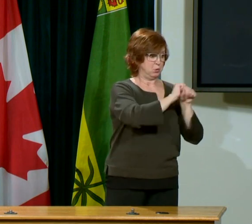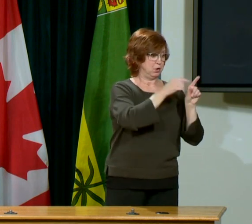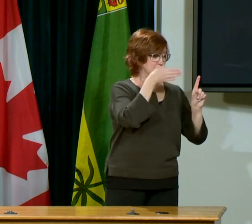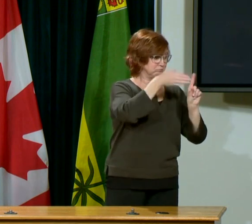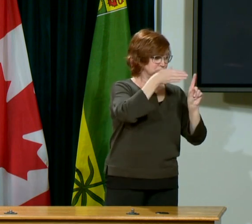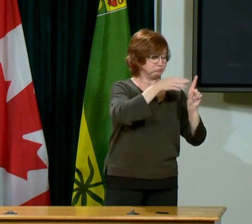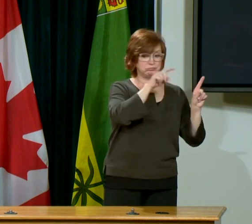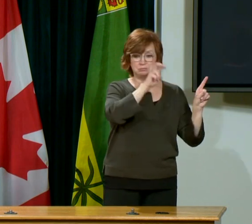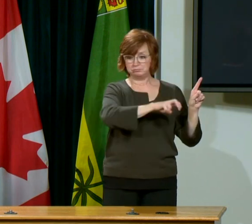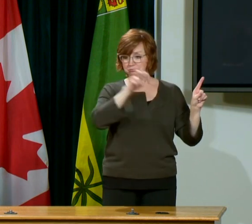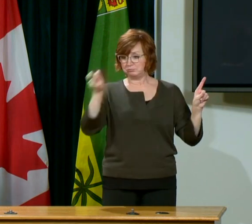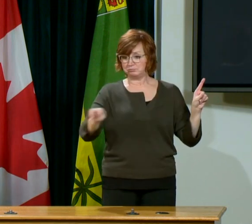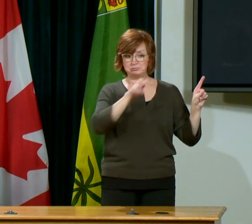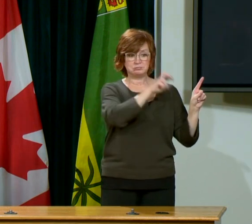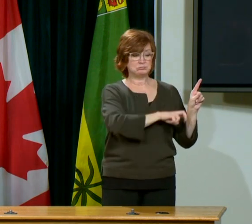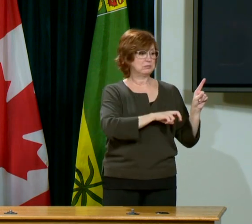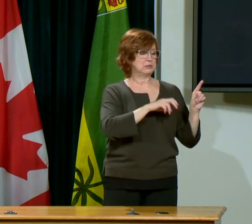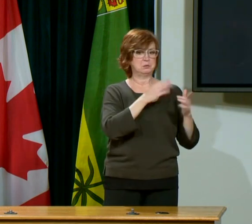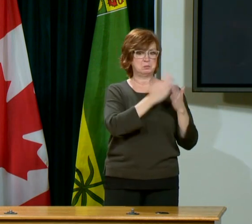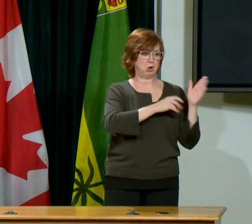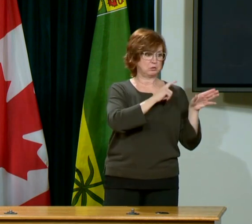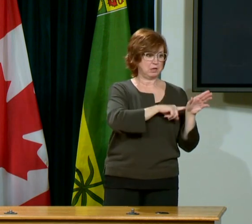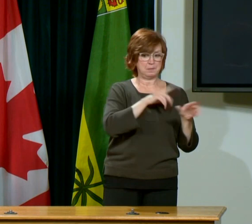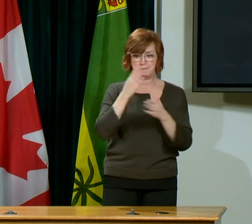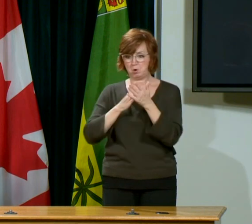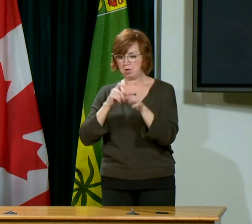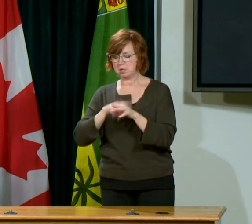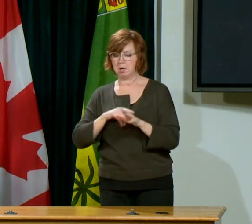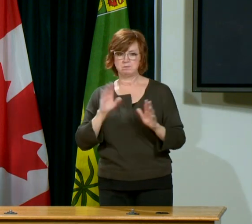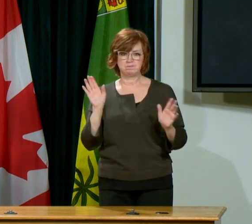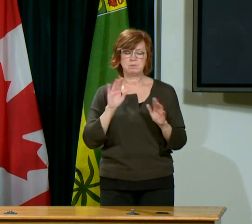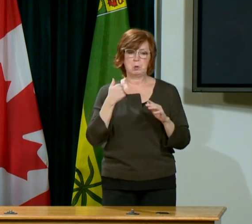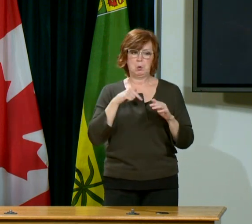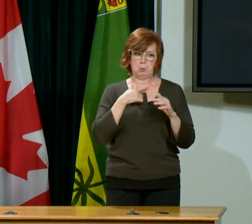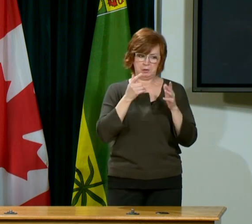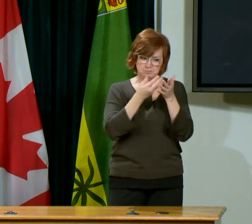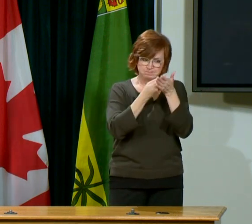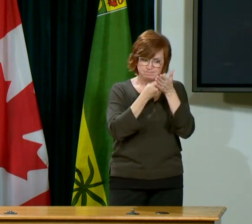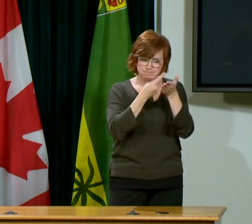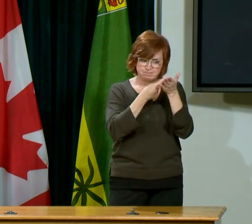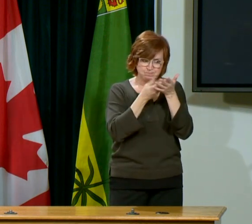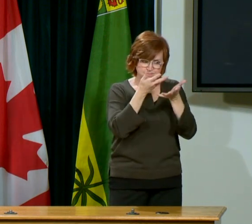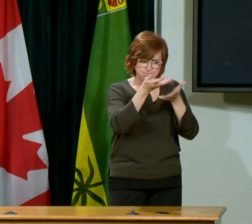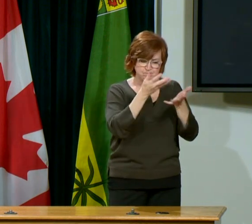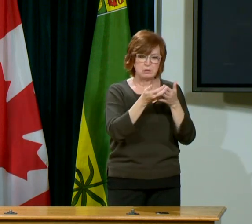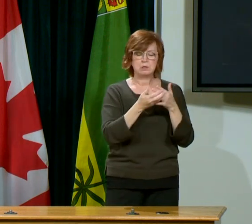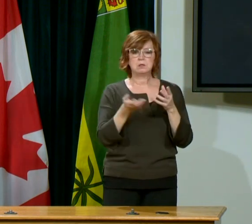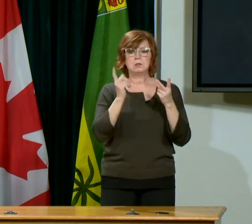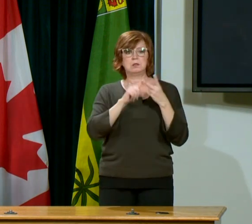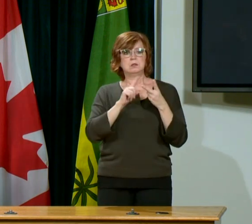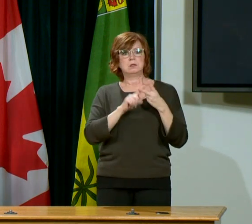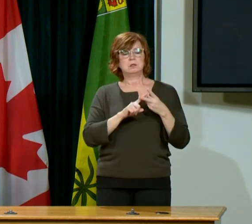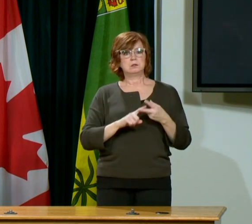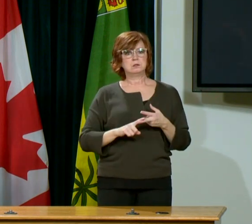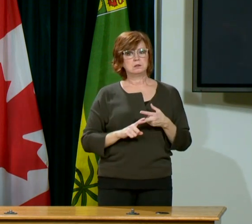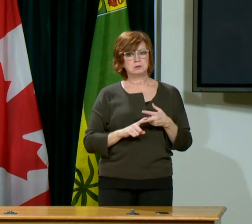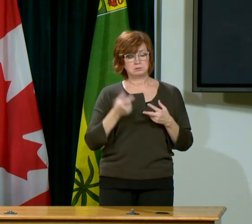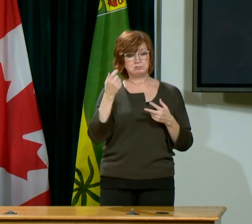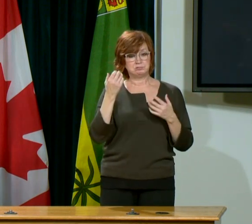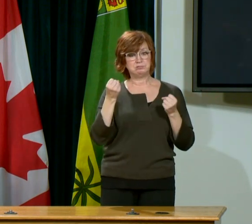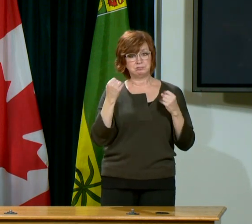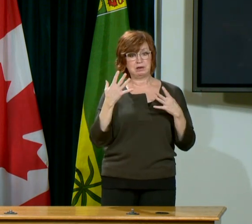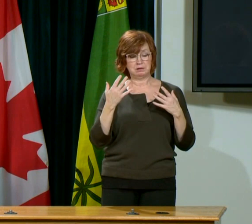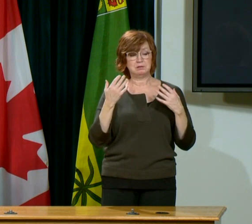place that will likely include a cohorting of staff. So today we have a number of staff that work in more than one facility.